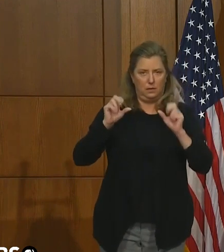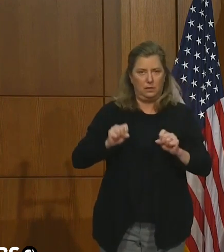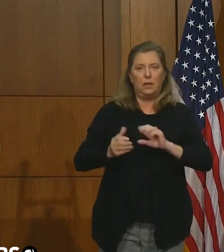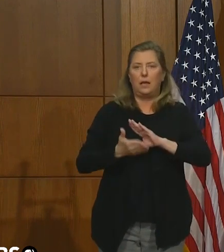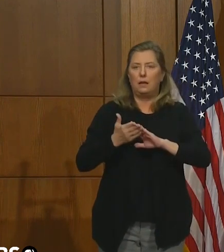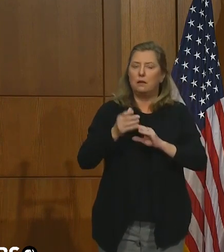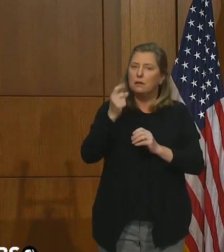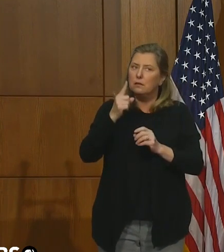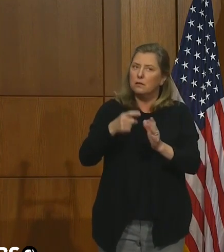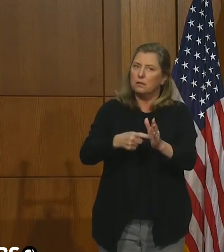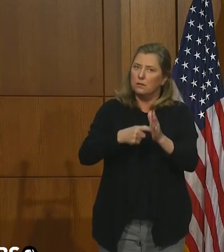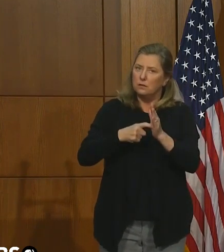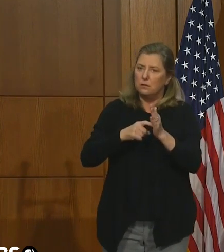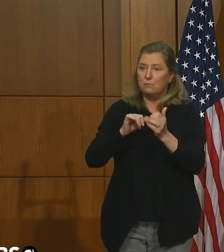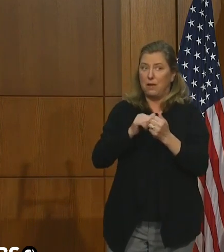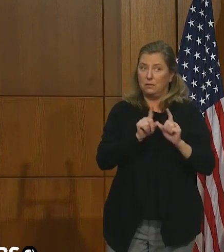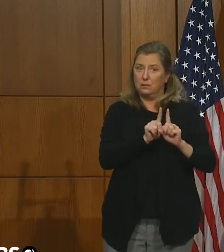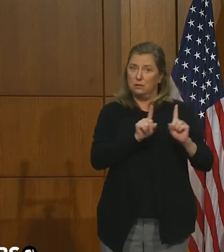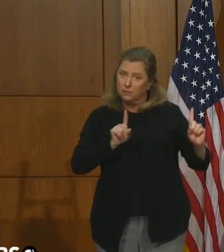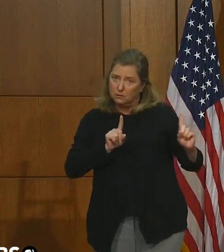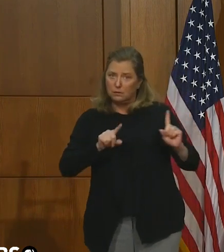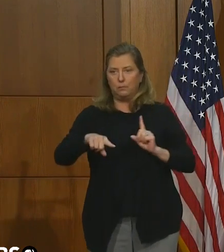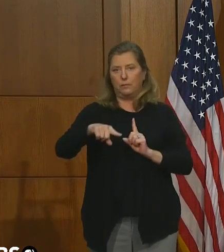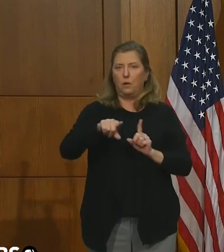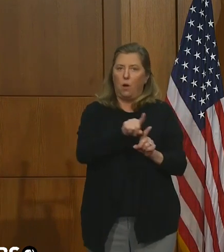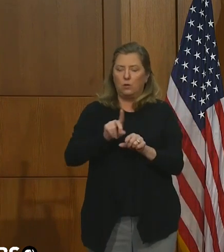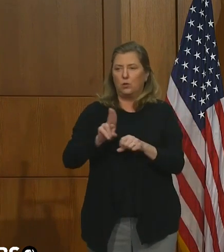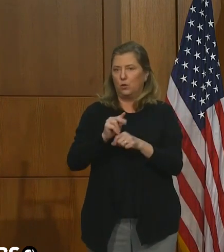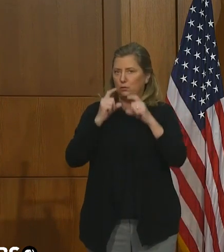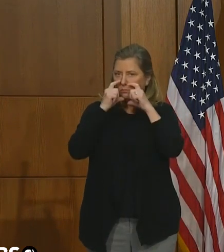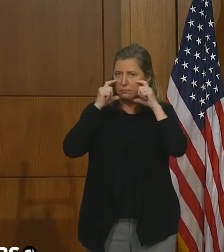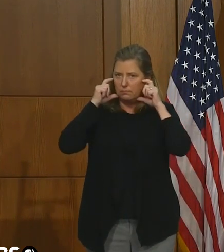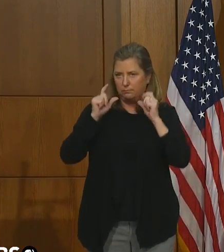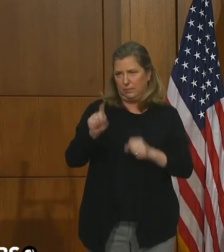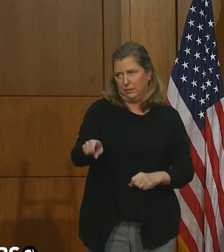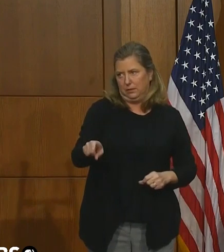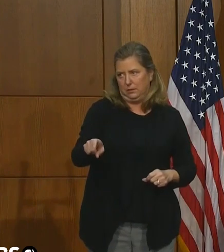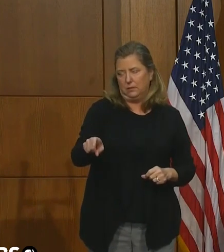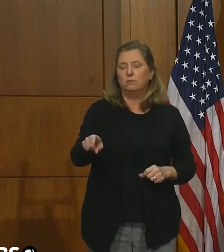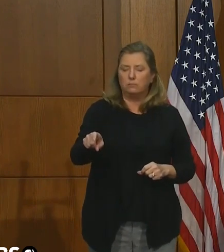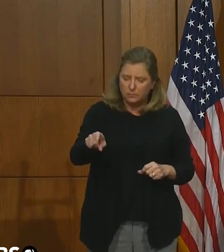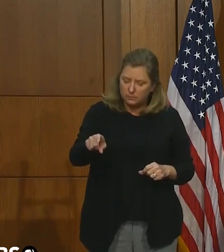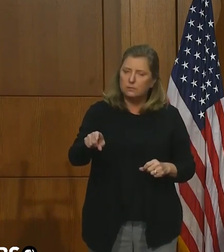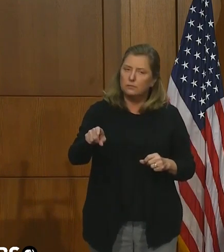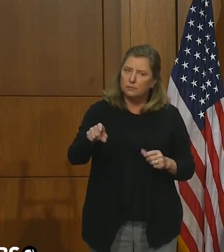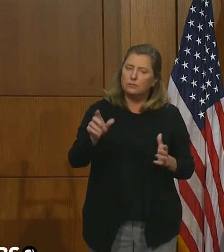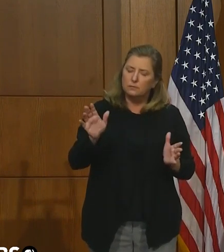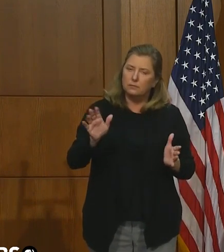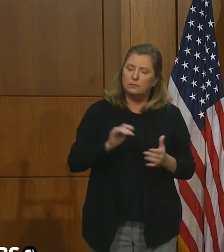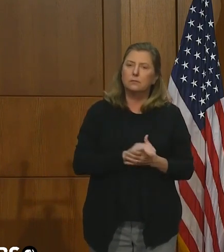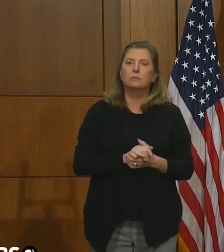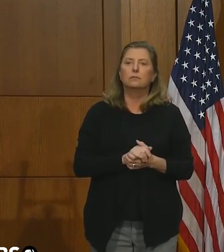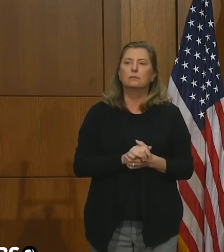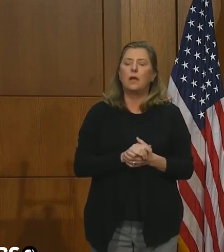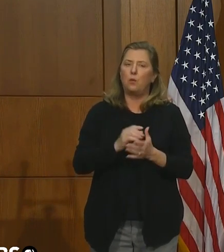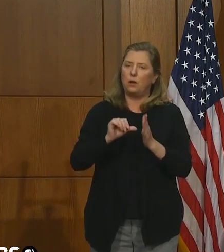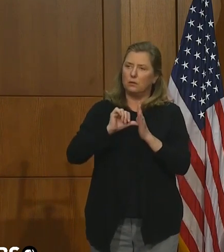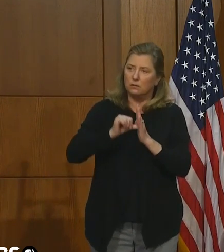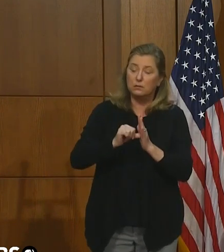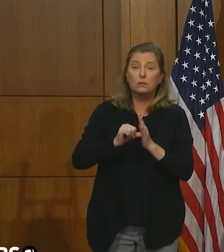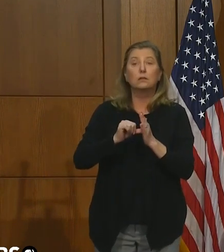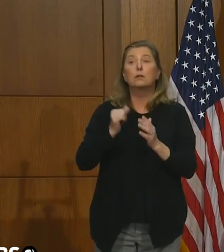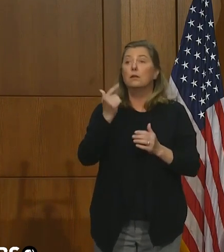with strict requirements for social distancing and face coverings. Again, I want to reiterate that